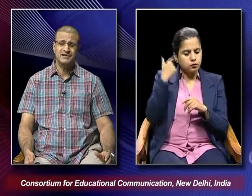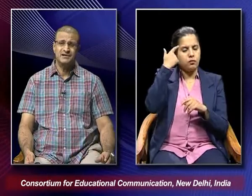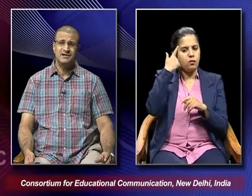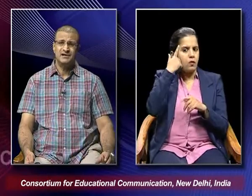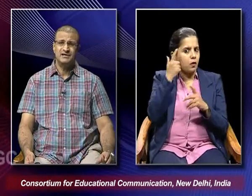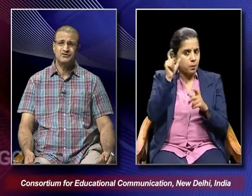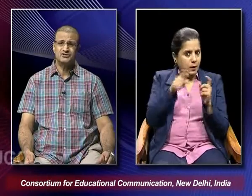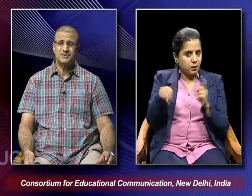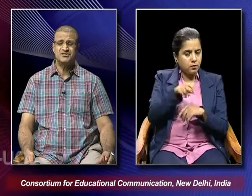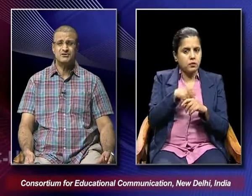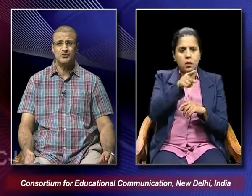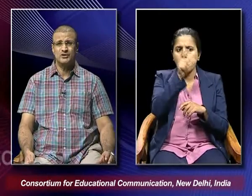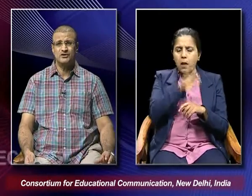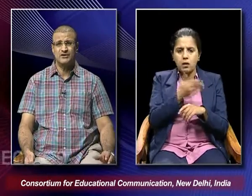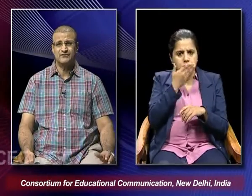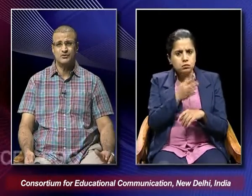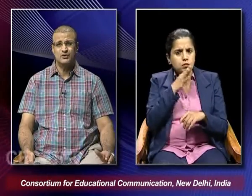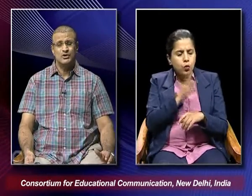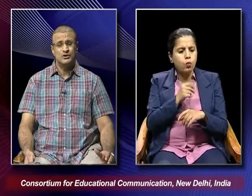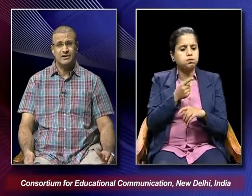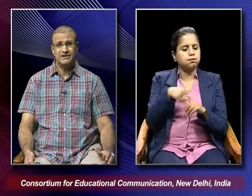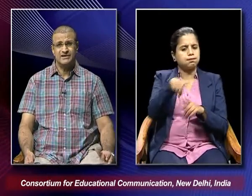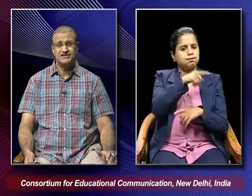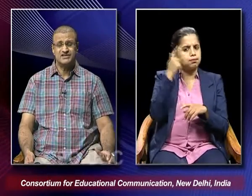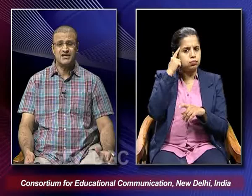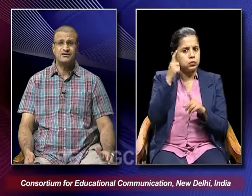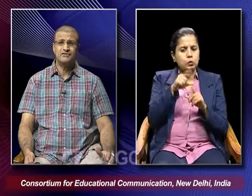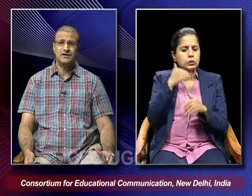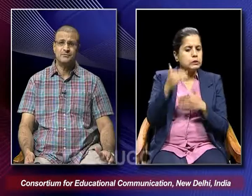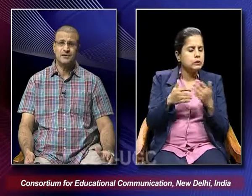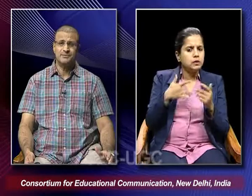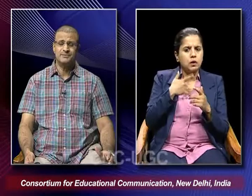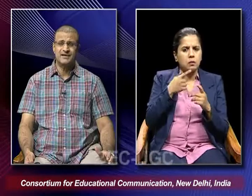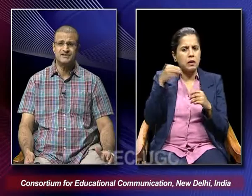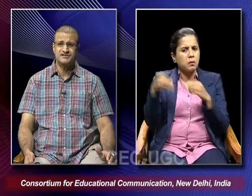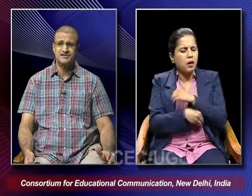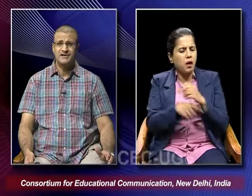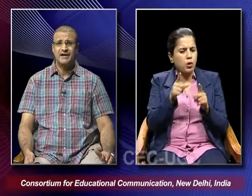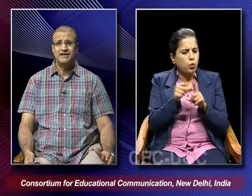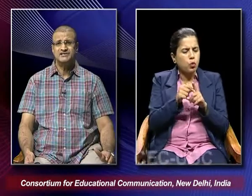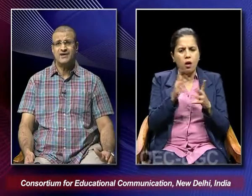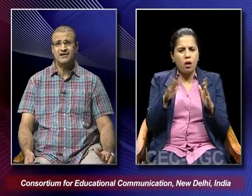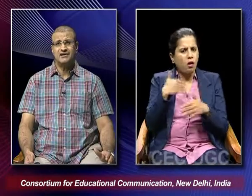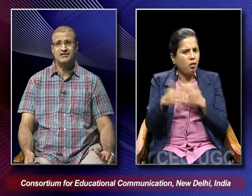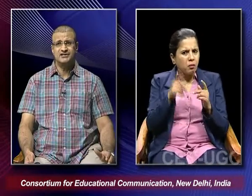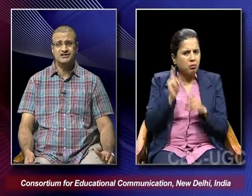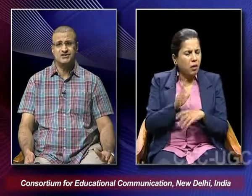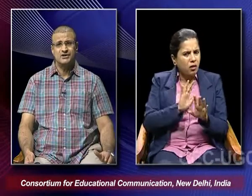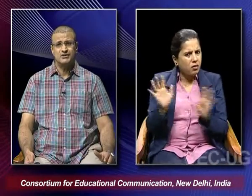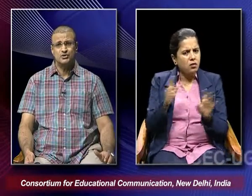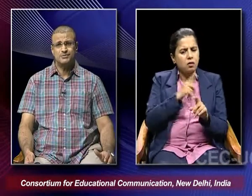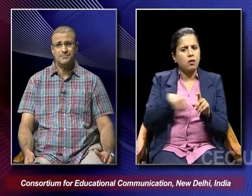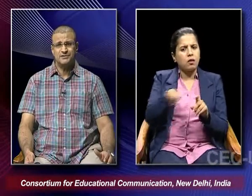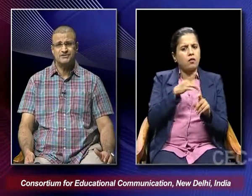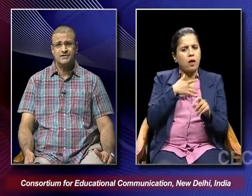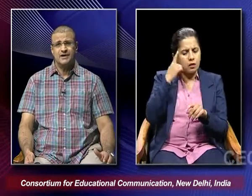that he was the person who did not have to undertake such kind of corrupt practices, and she finally tears